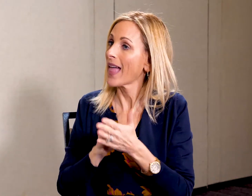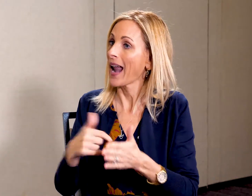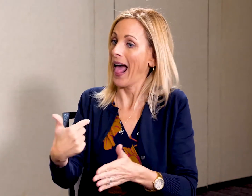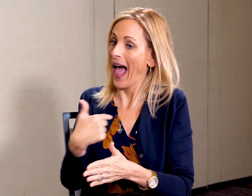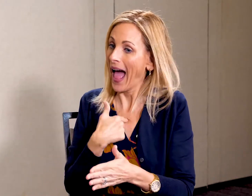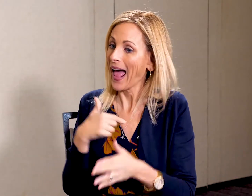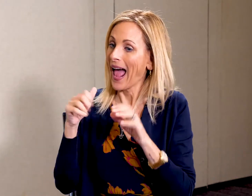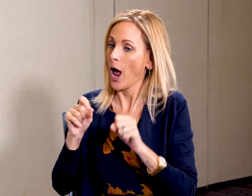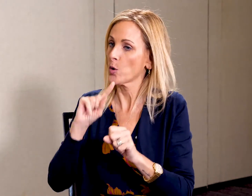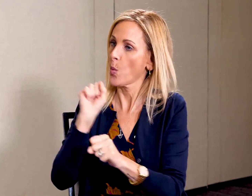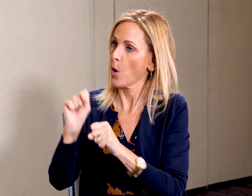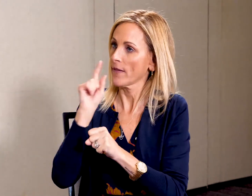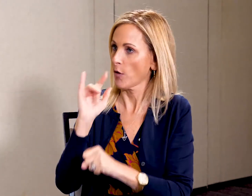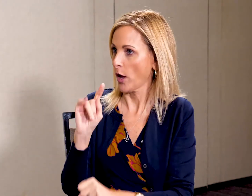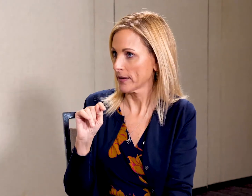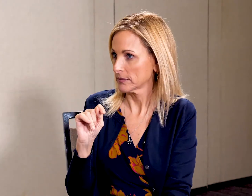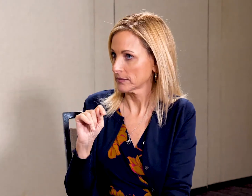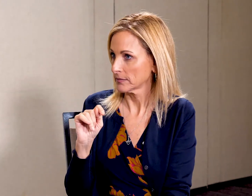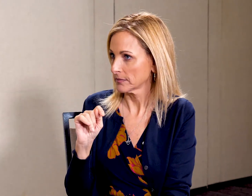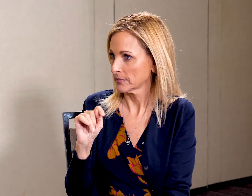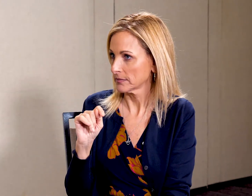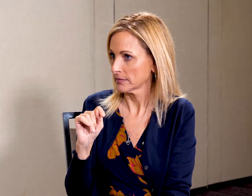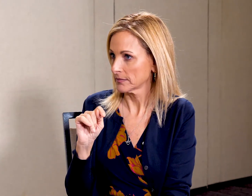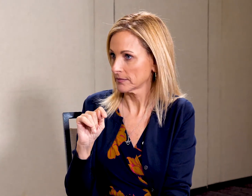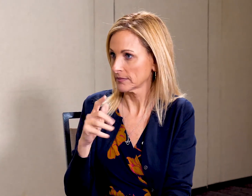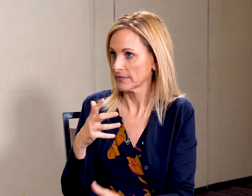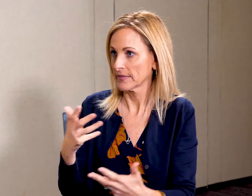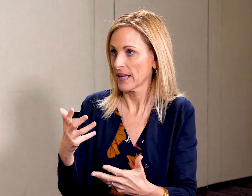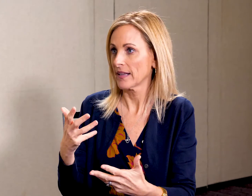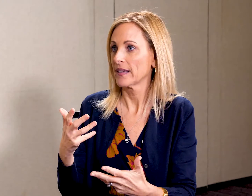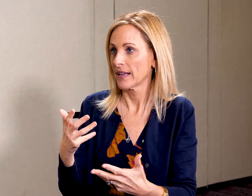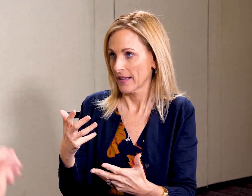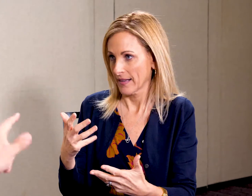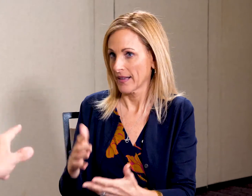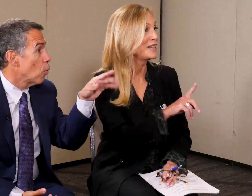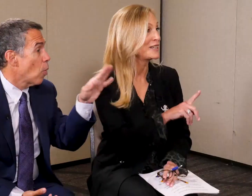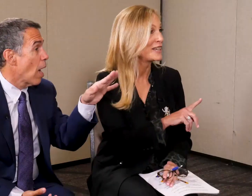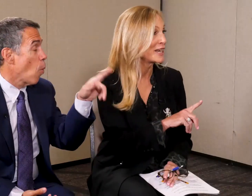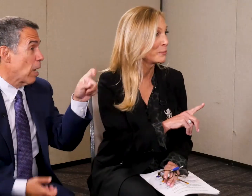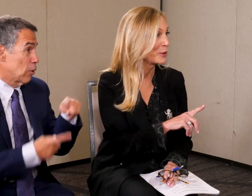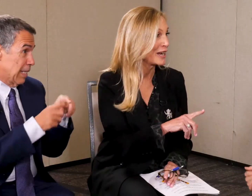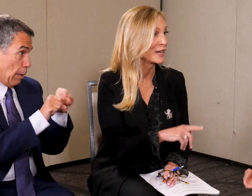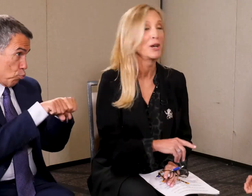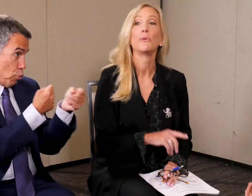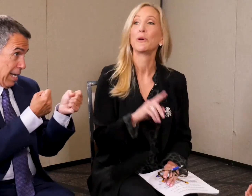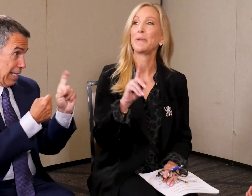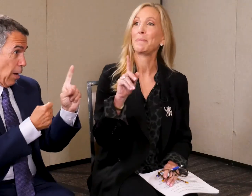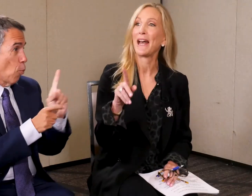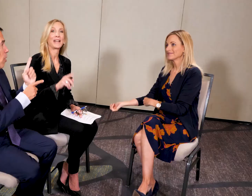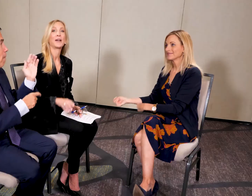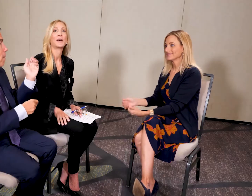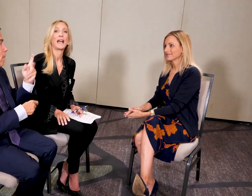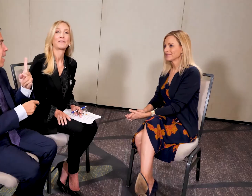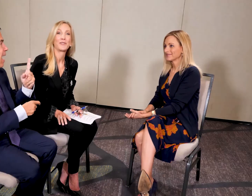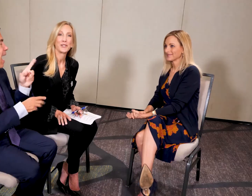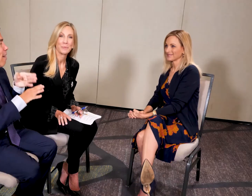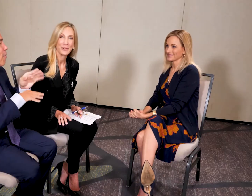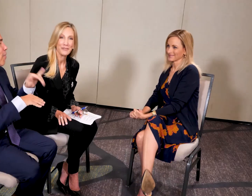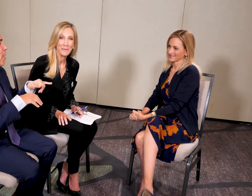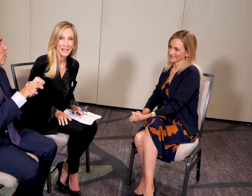which meant that I could work for it. That is great. We need to take a break. We'll be back after this brief